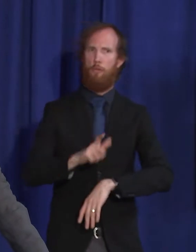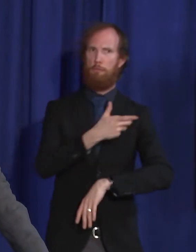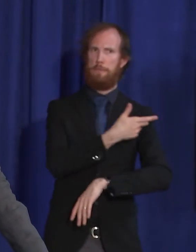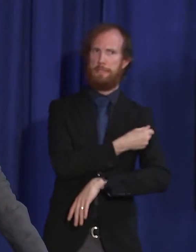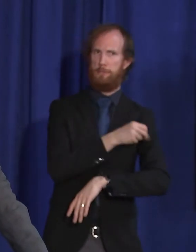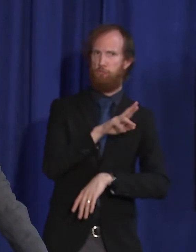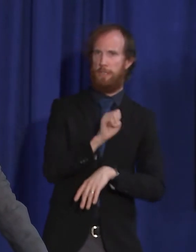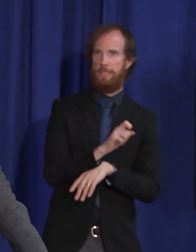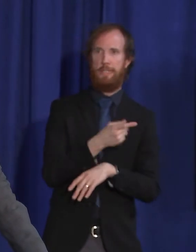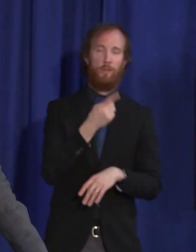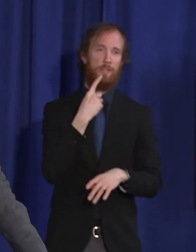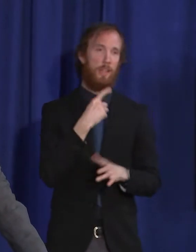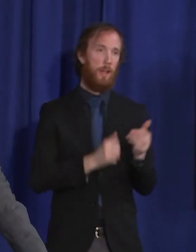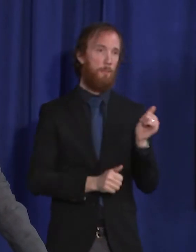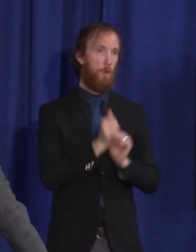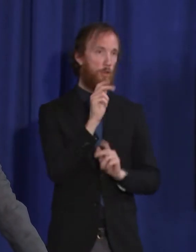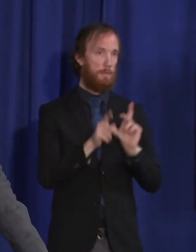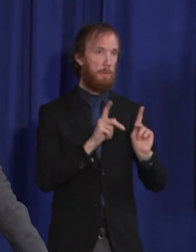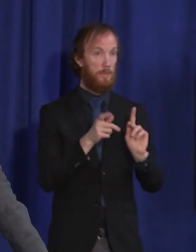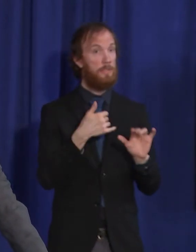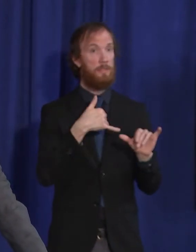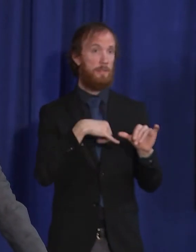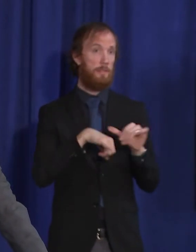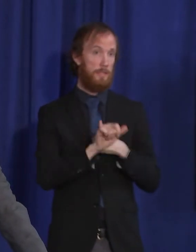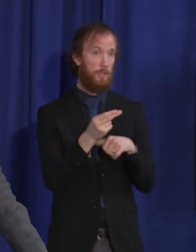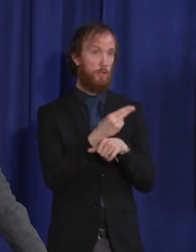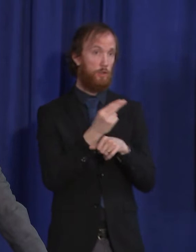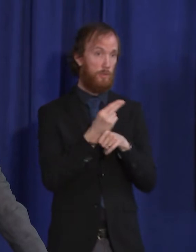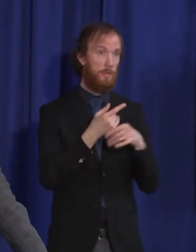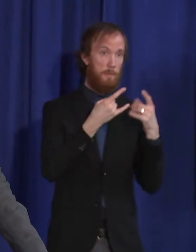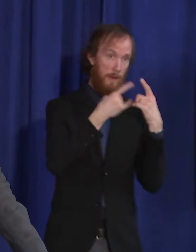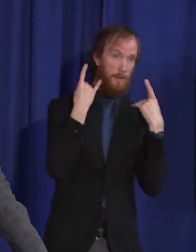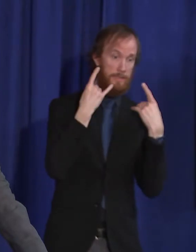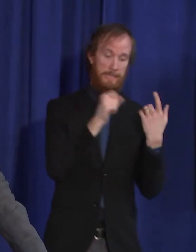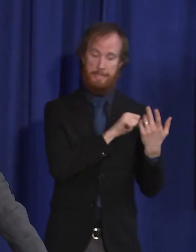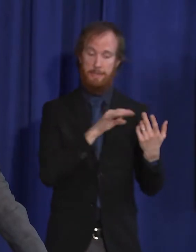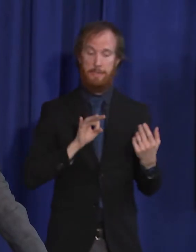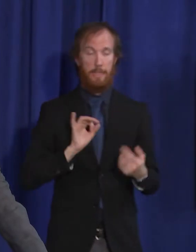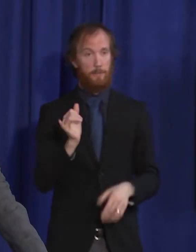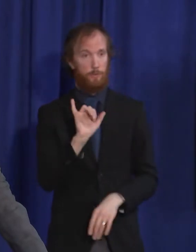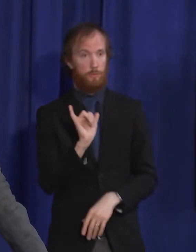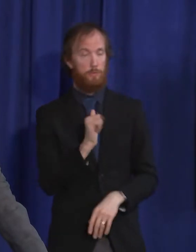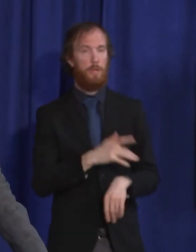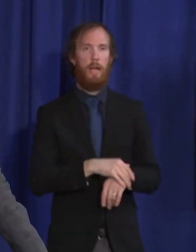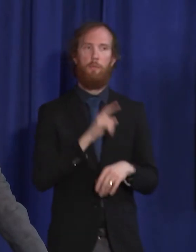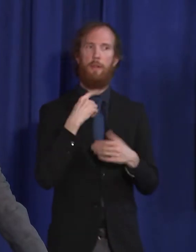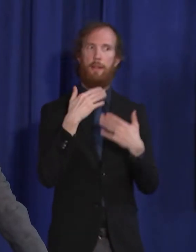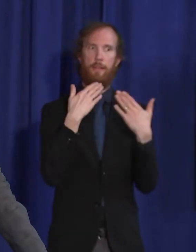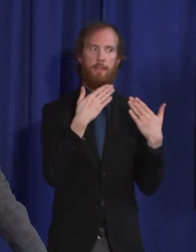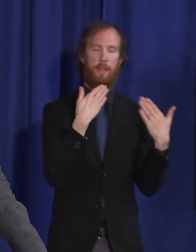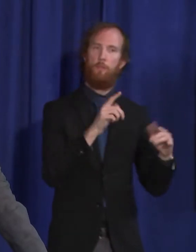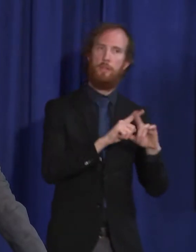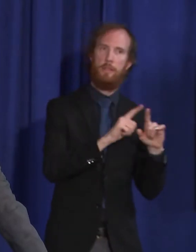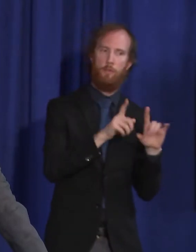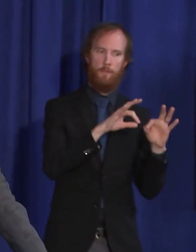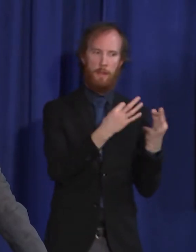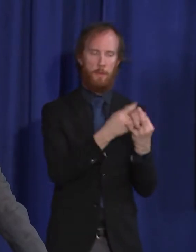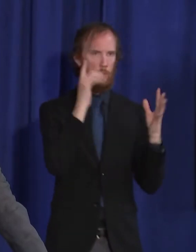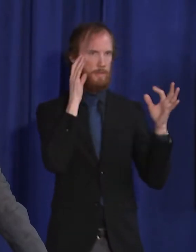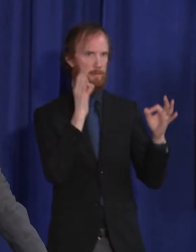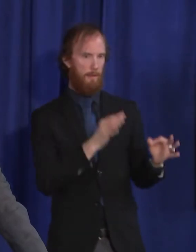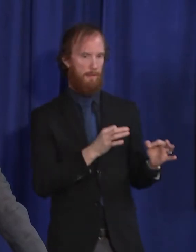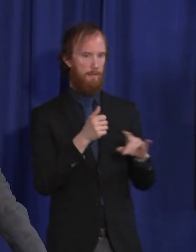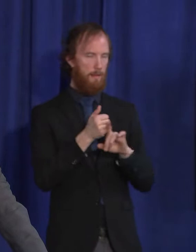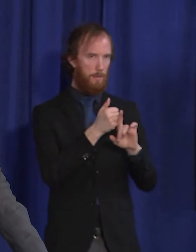was the vast majority of our children wearing masks, the vast majority of our staff. I'm very thankful to those families that made that choice. I'm very